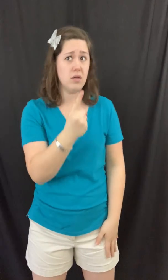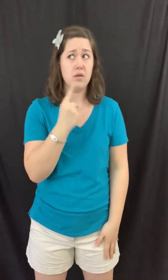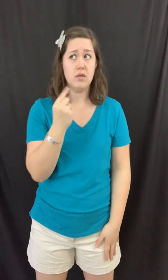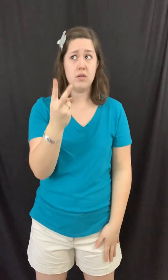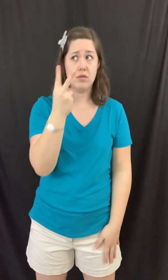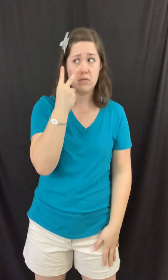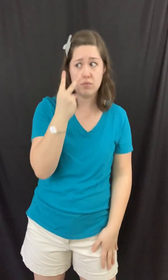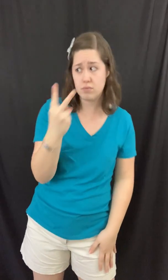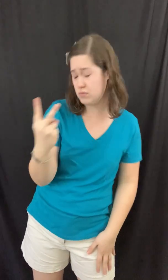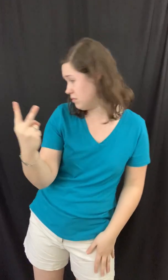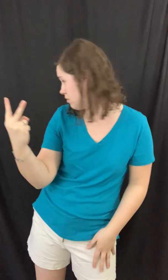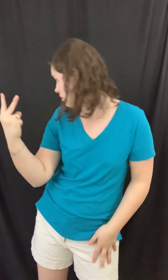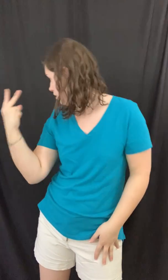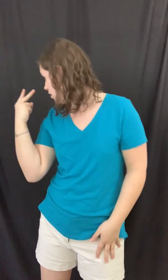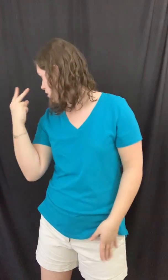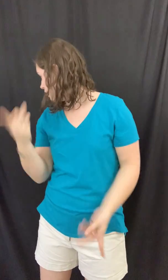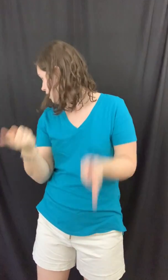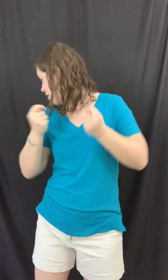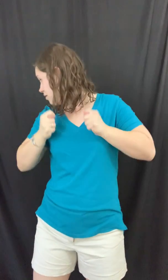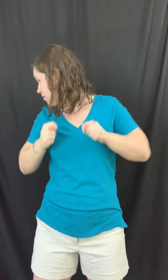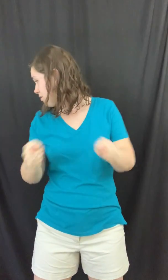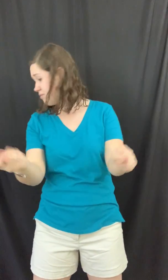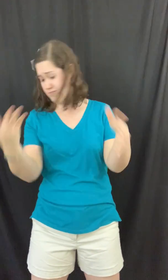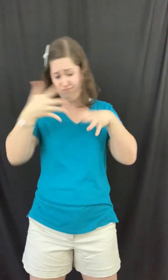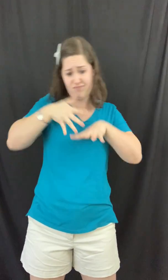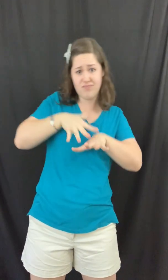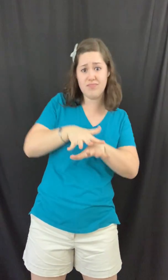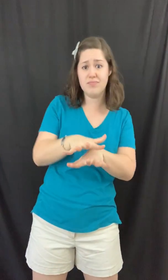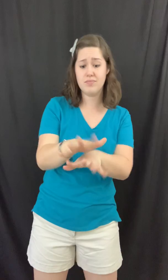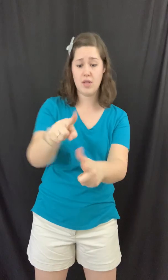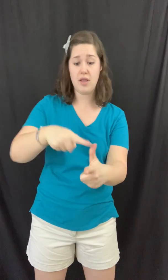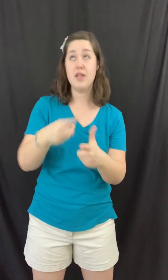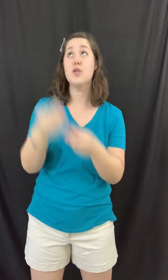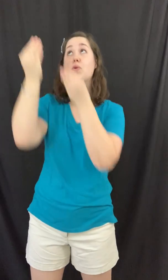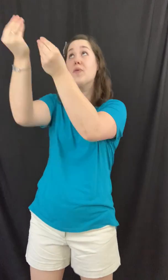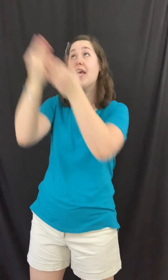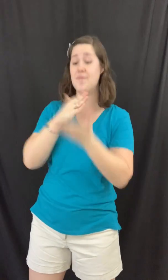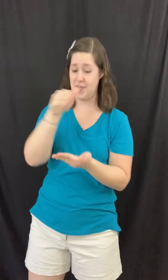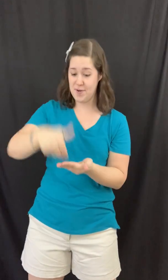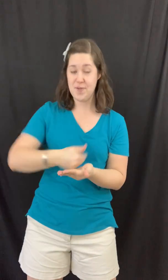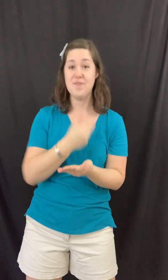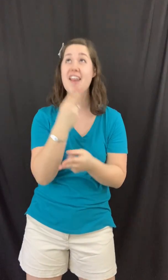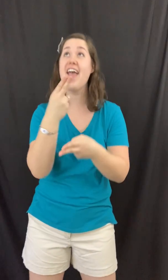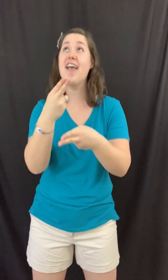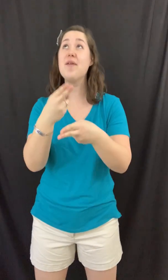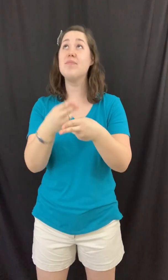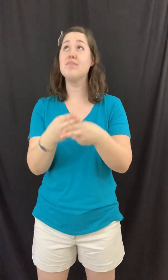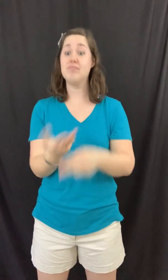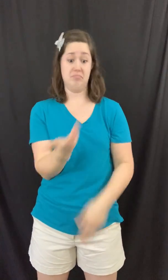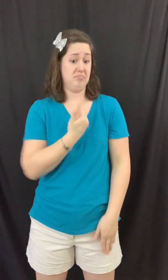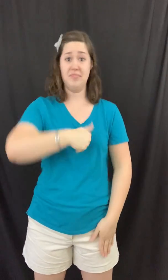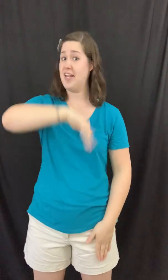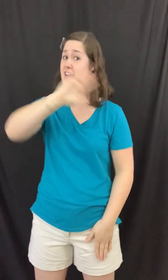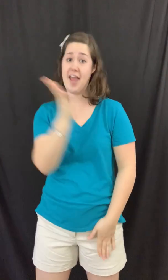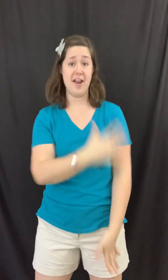my shoulder Making sure I blend it in And you gave me a new name And I